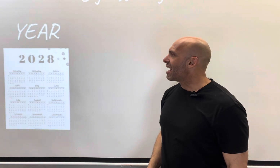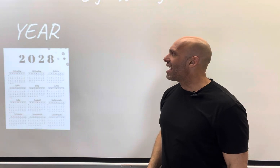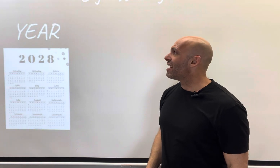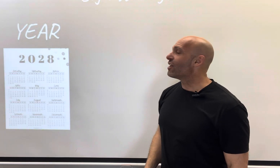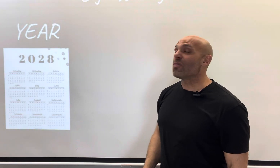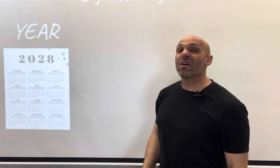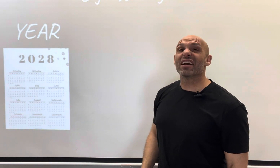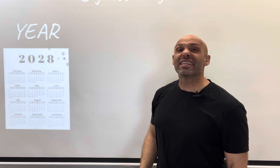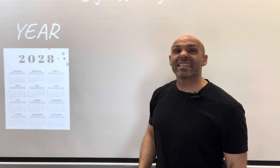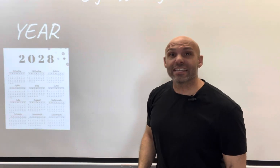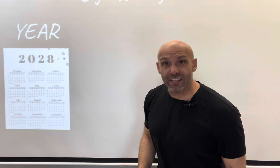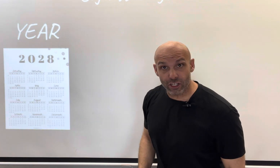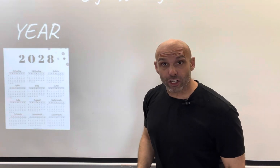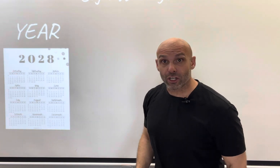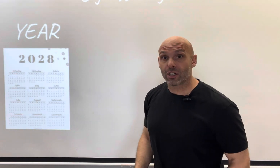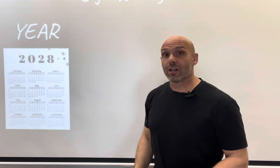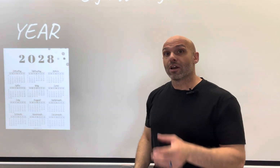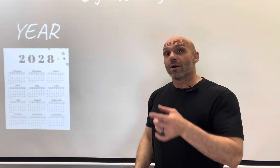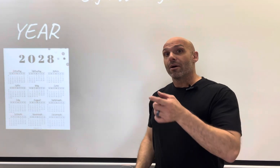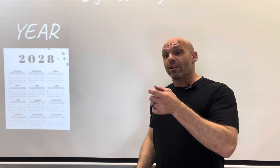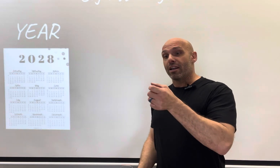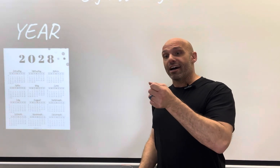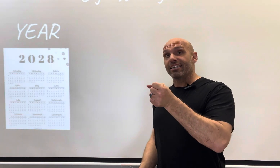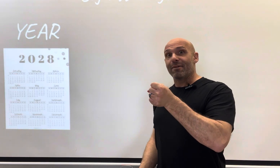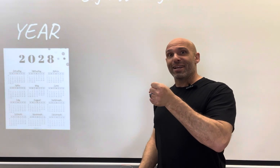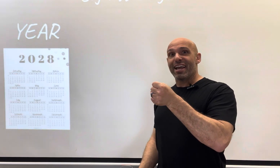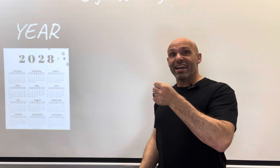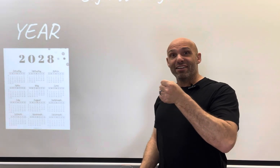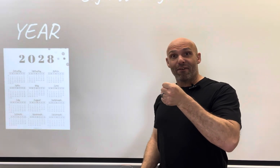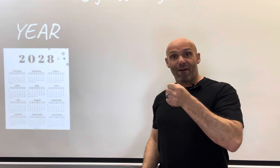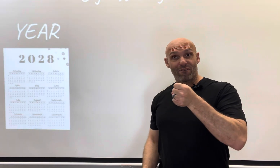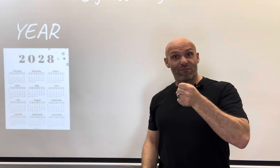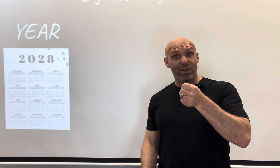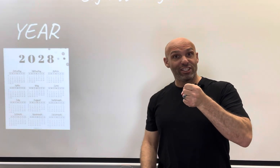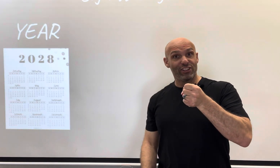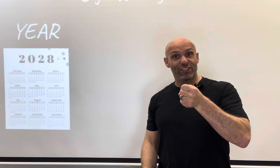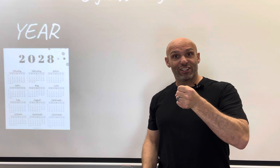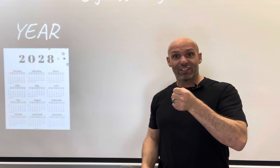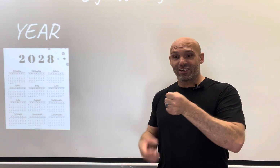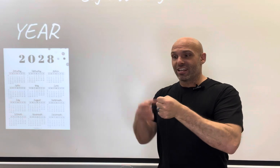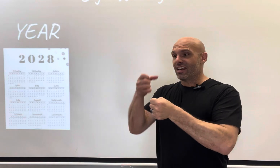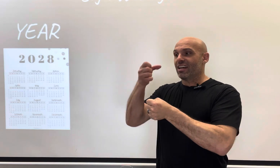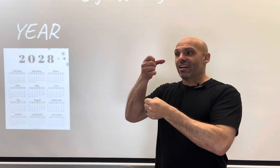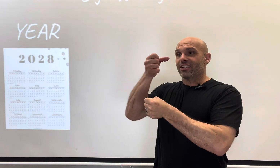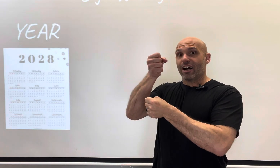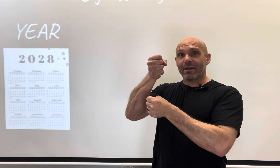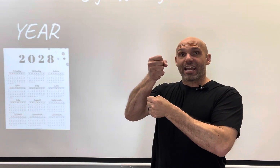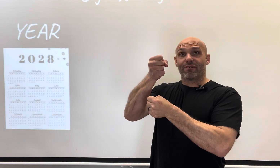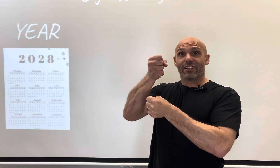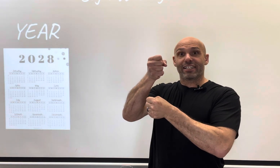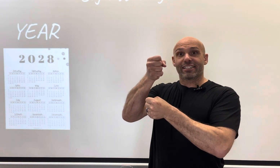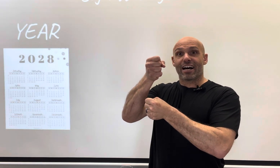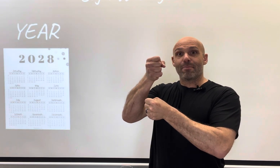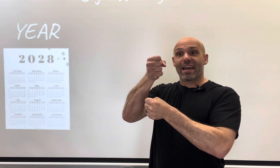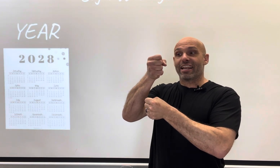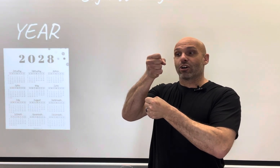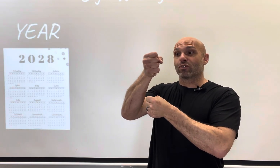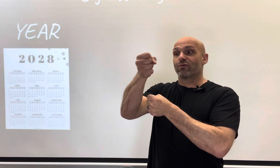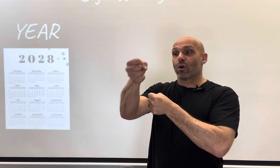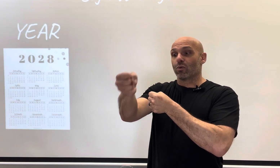And the year, non-dominant hand, fist, dominant hand, fist on top, and it goes forward